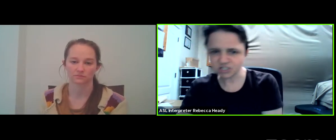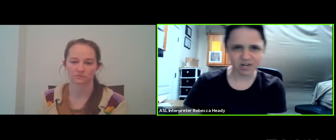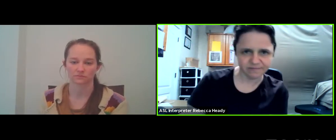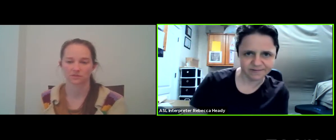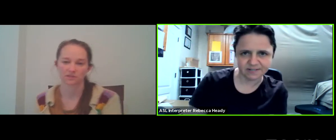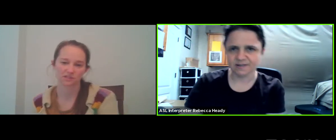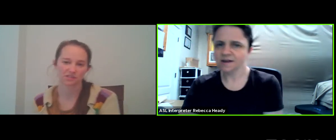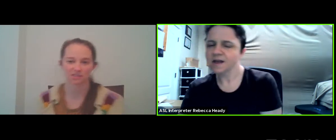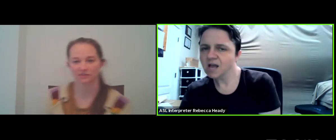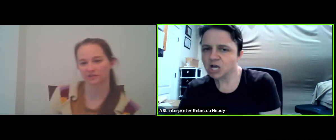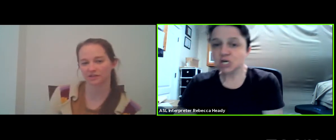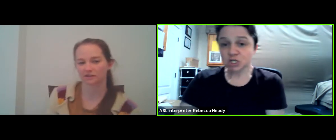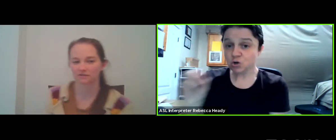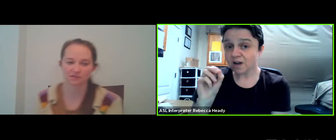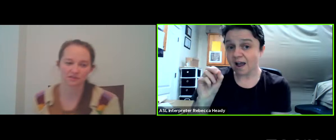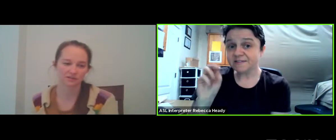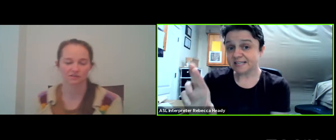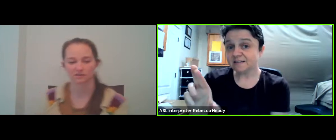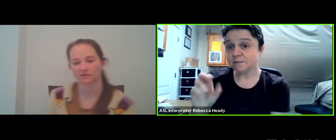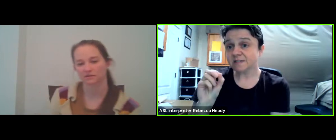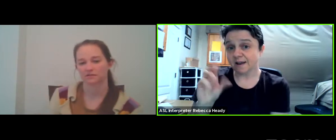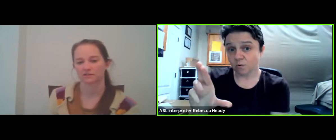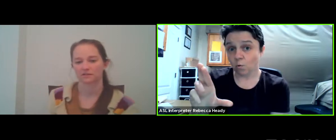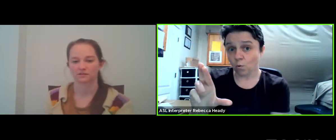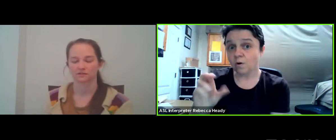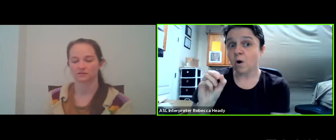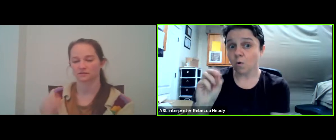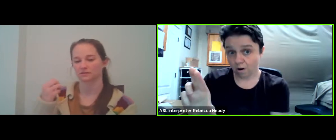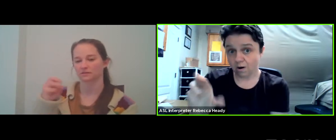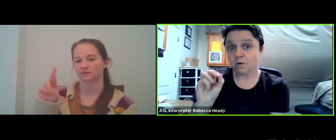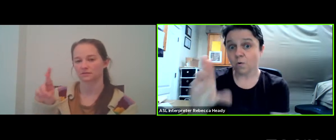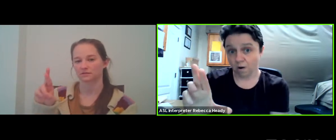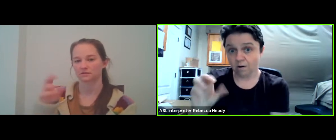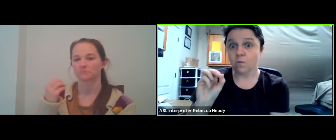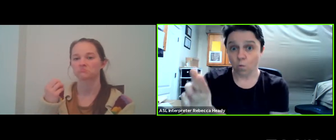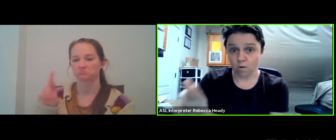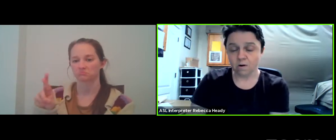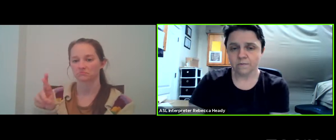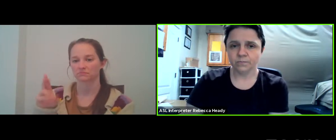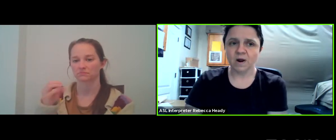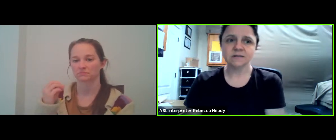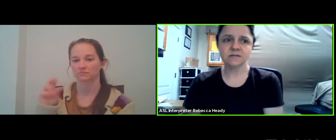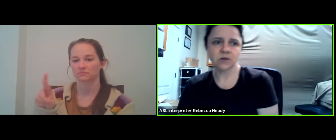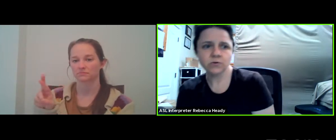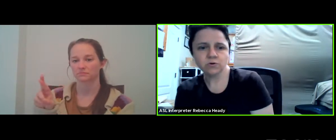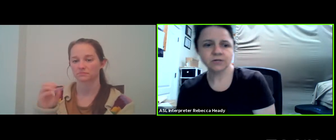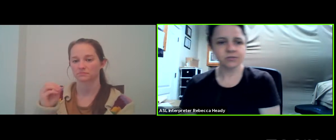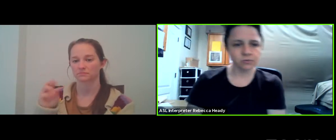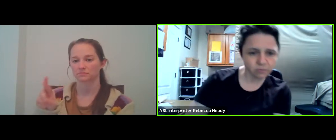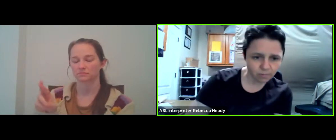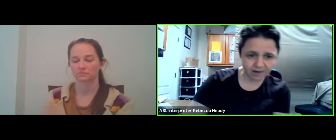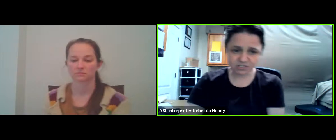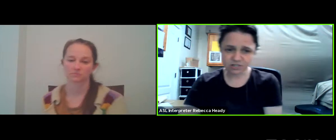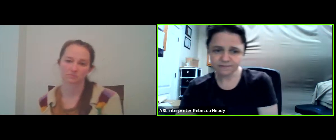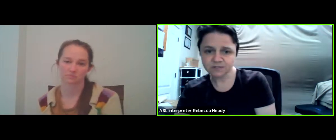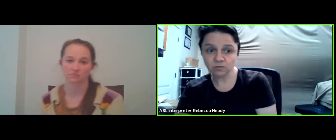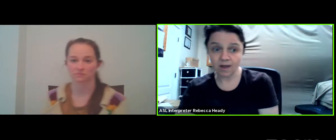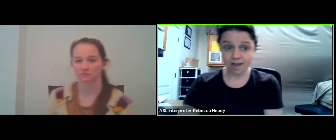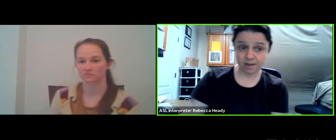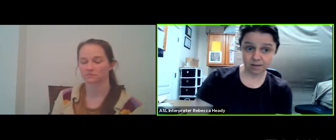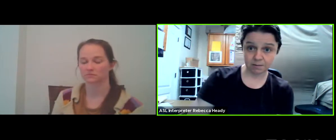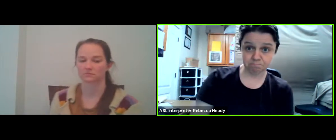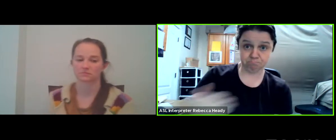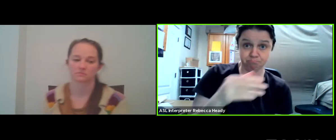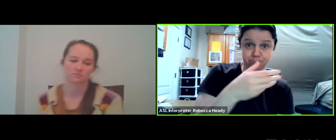He's saying just shift. Just shift, yeah. Okay. I've seen them sign or, right? So you could do the body shift.